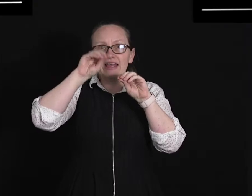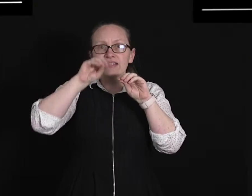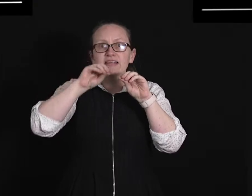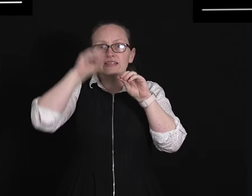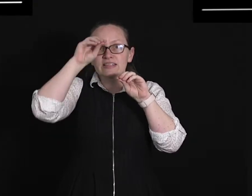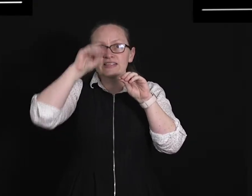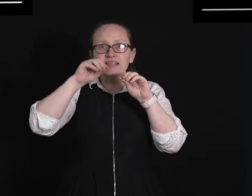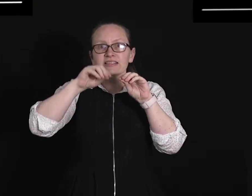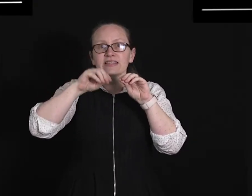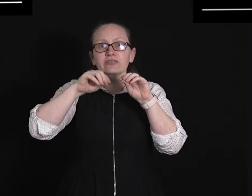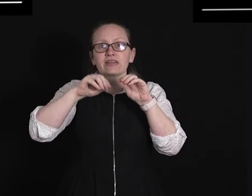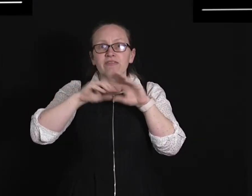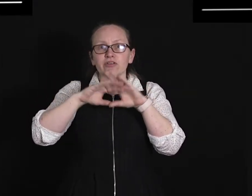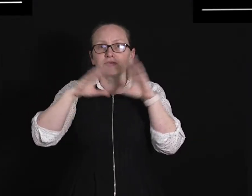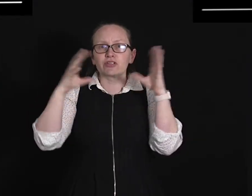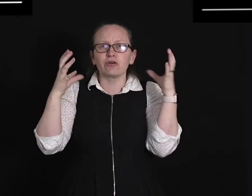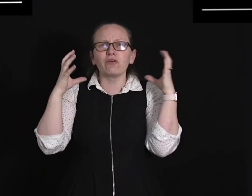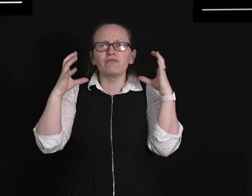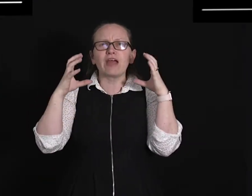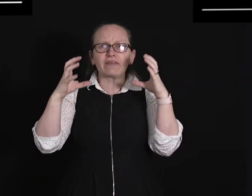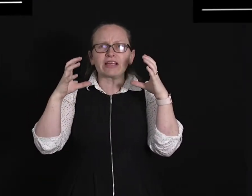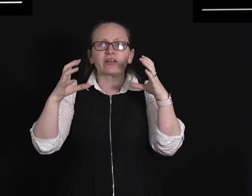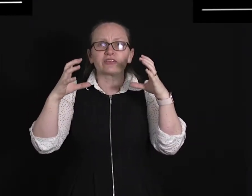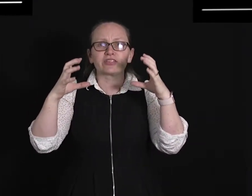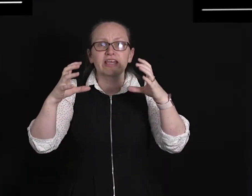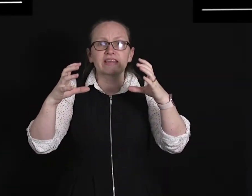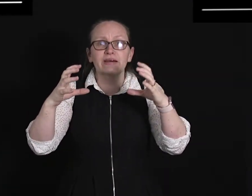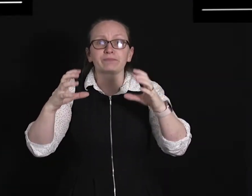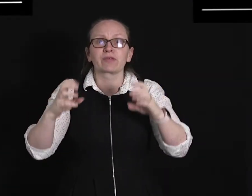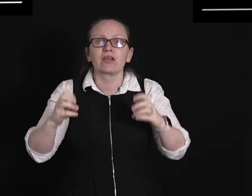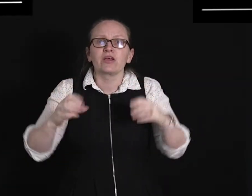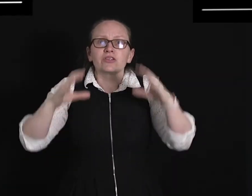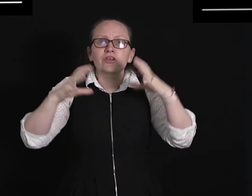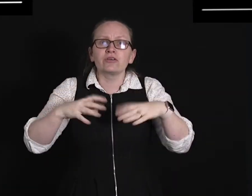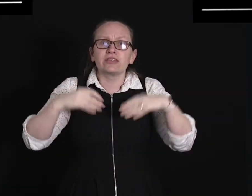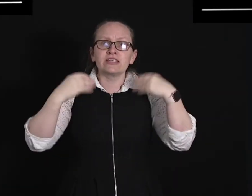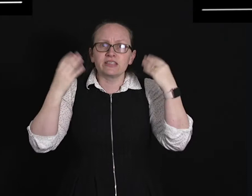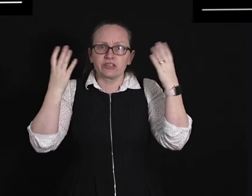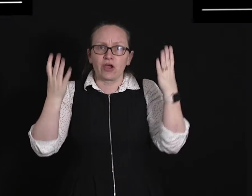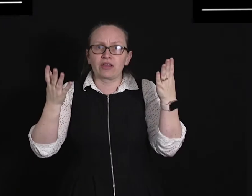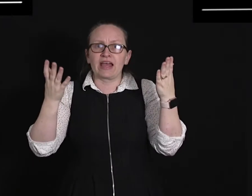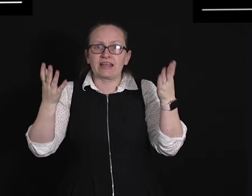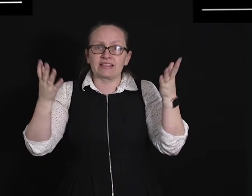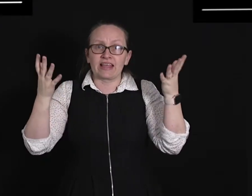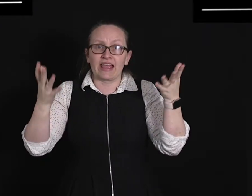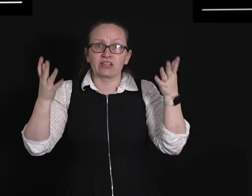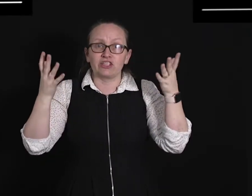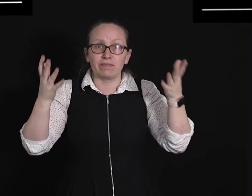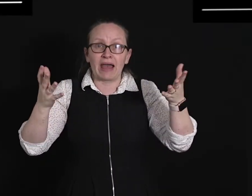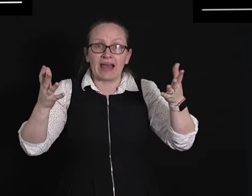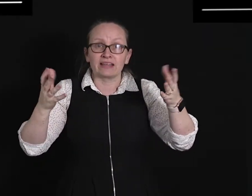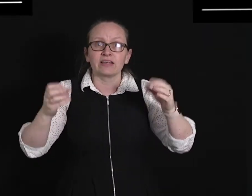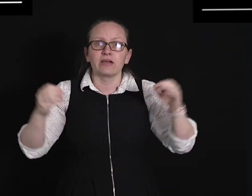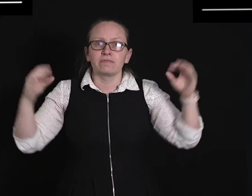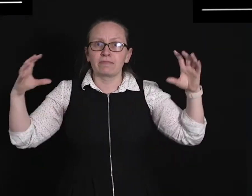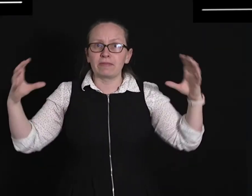n distinct little levels which are all very close together. So this is known as an energy band. When we